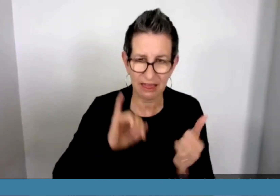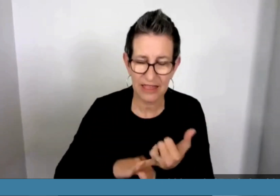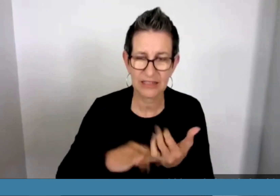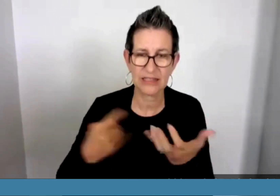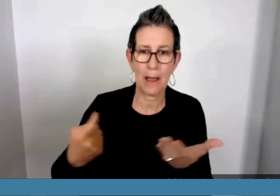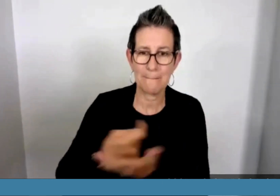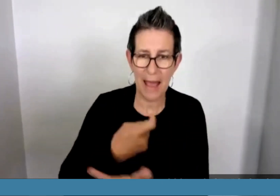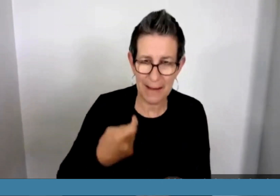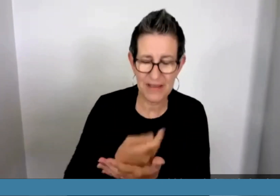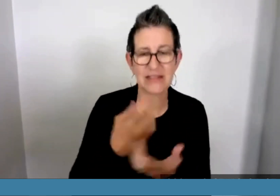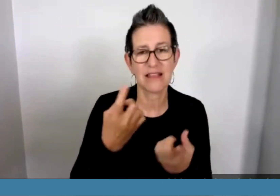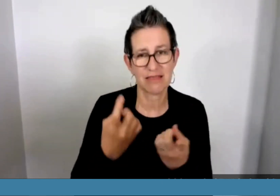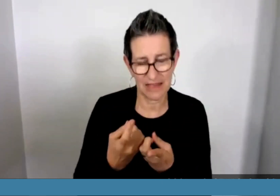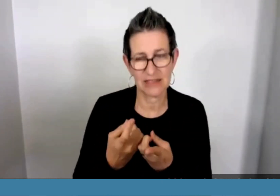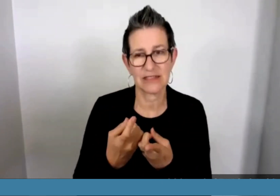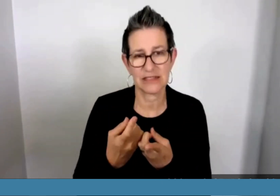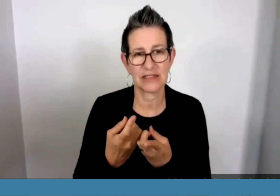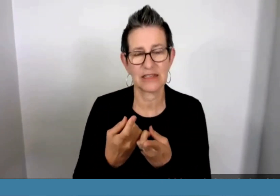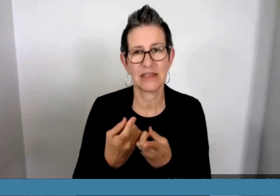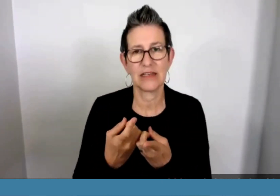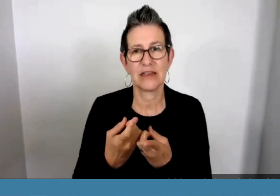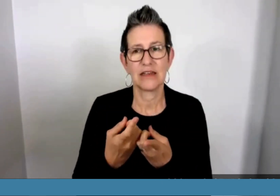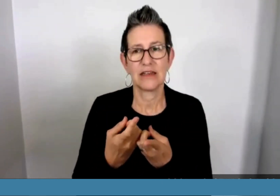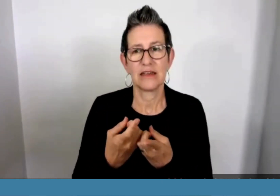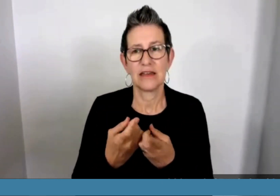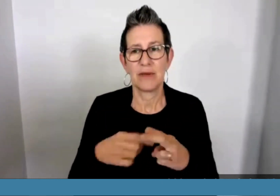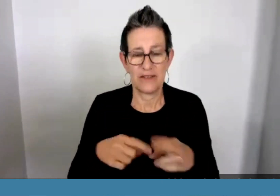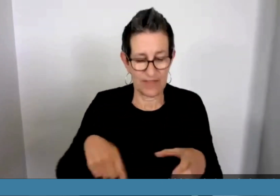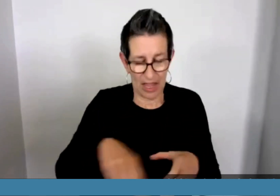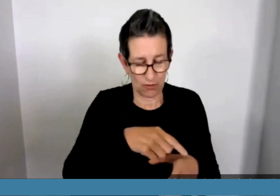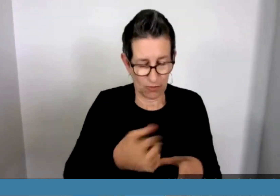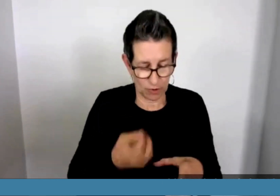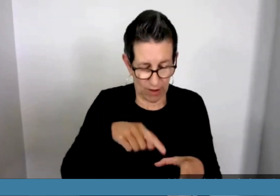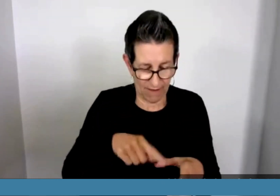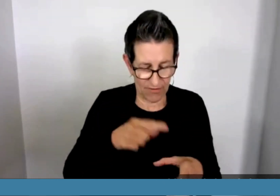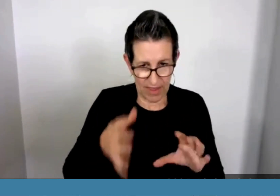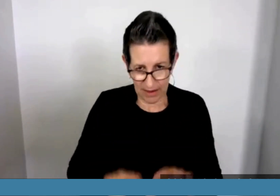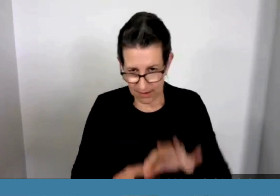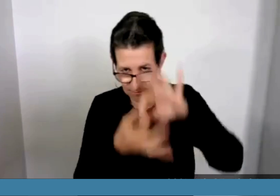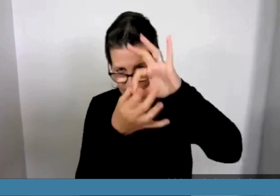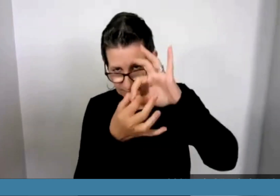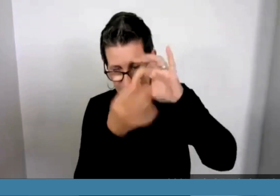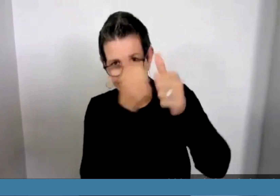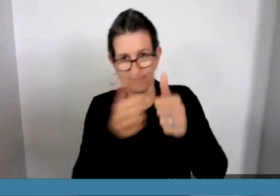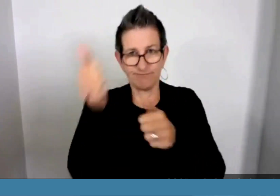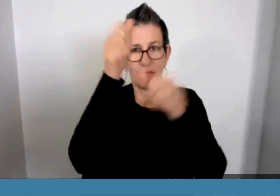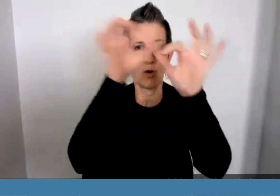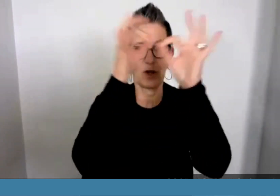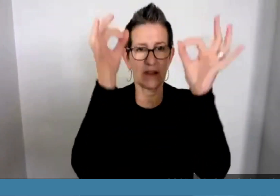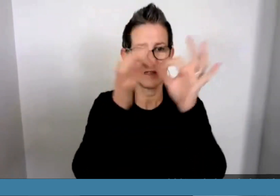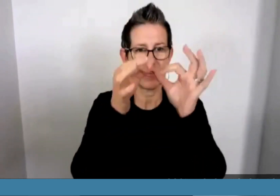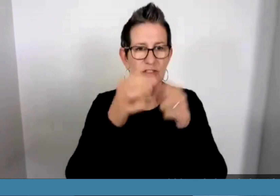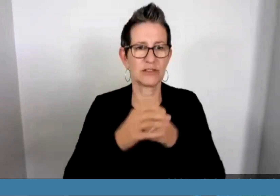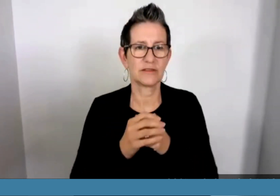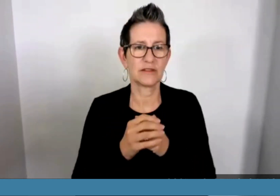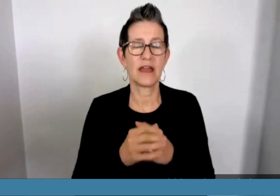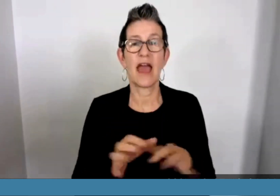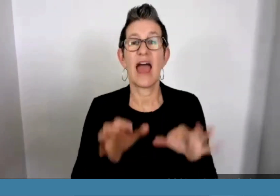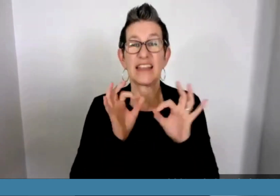And particularly as we're talking about and needing people with lived experience and people with disability to be in